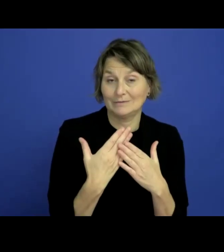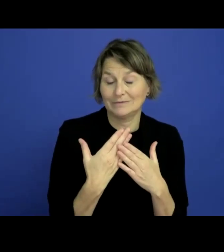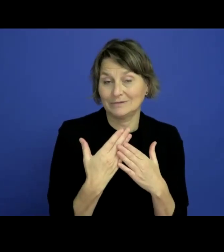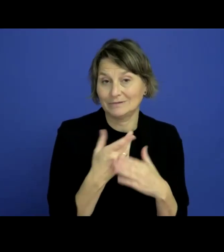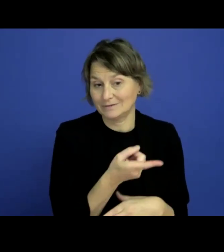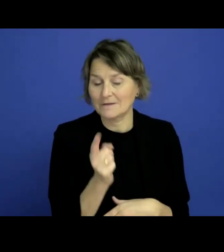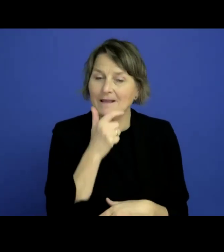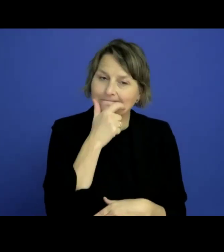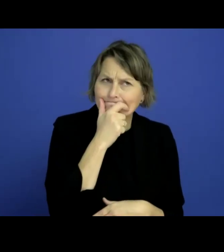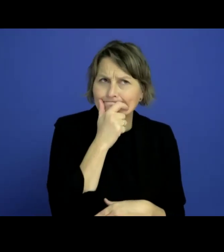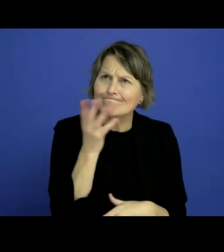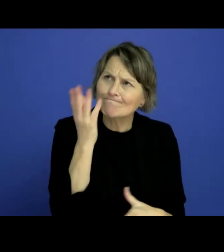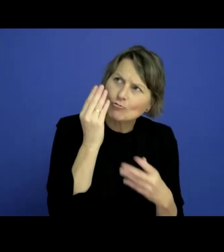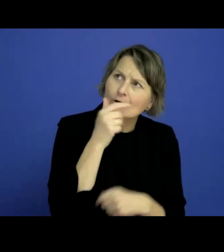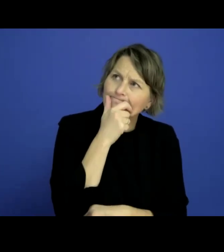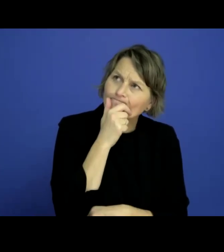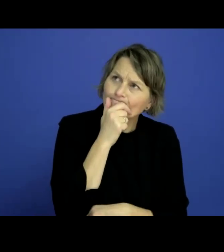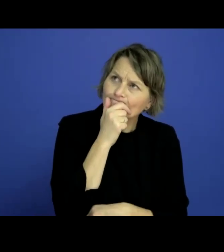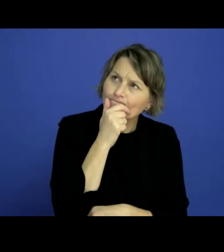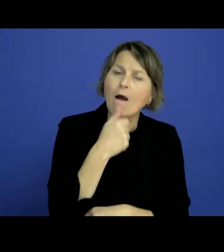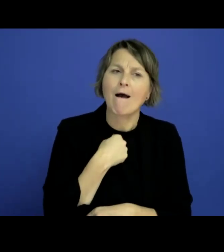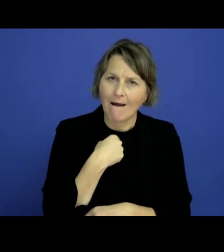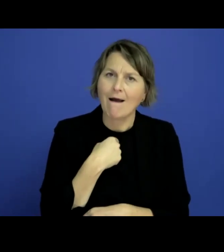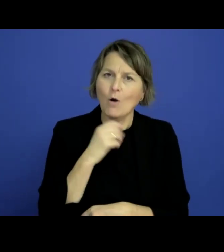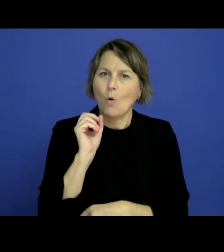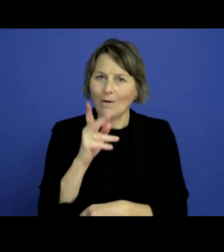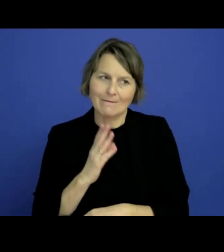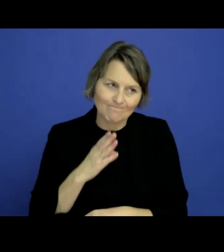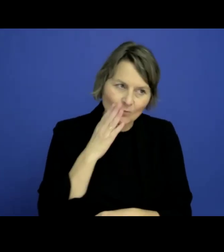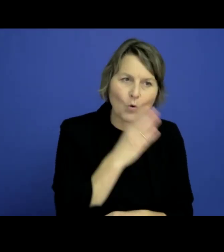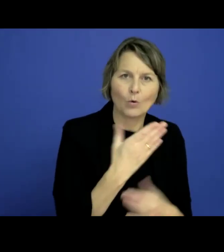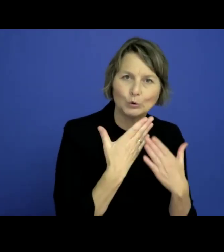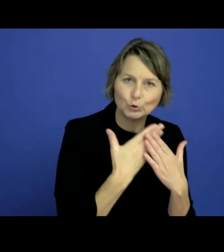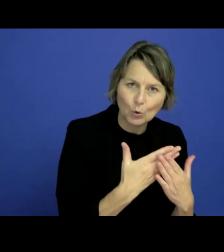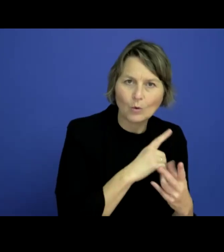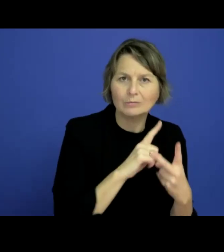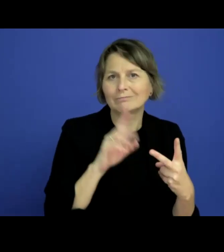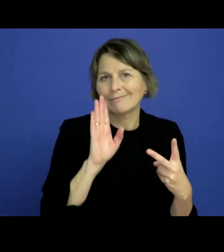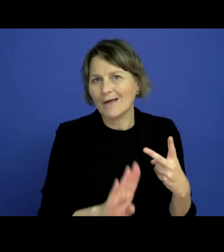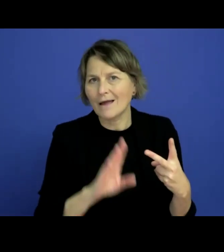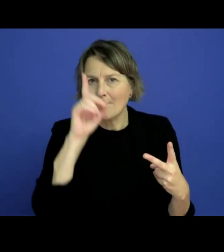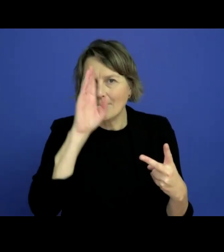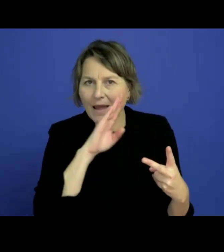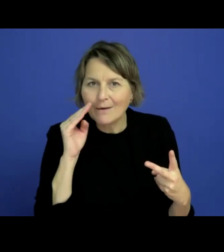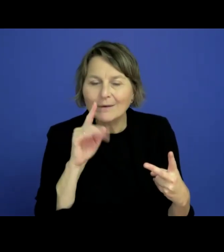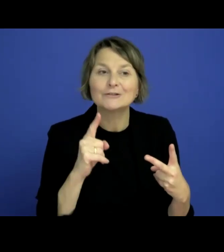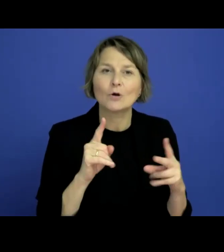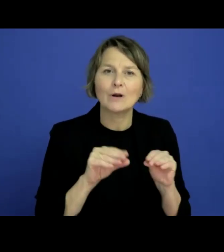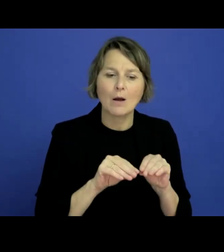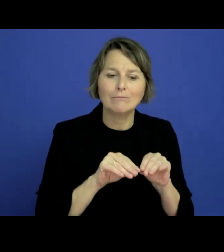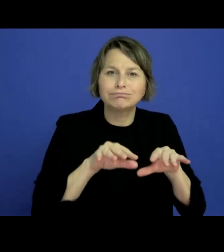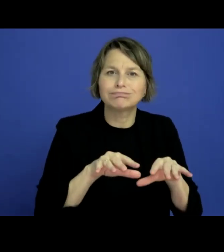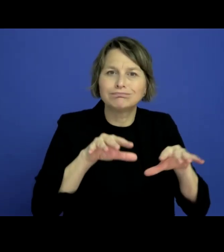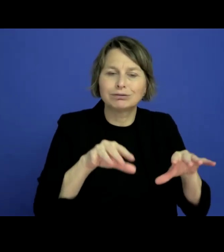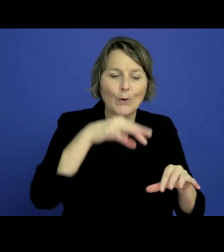knowledge to their schools, to their parents, to their carers. So the seeds are growing. The